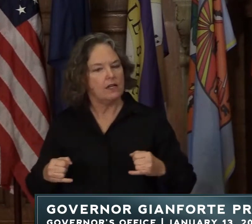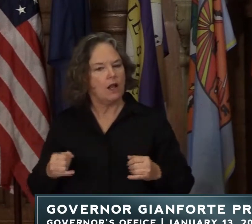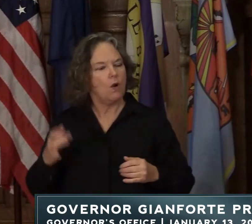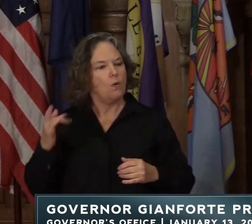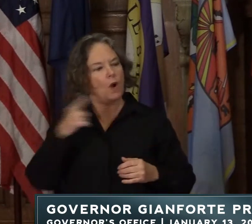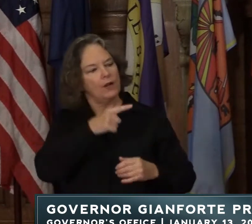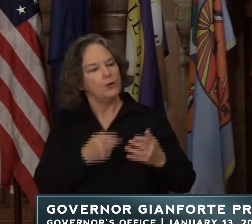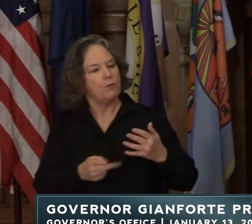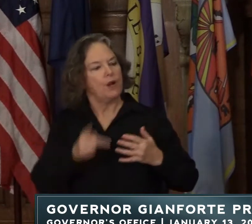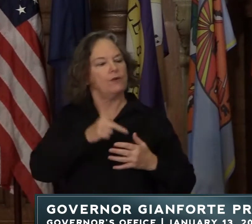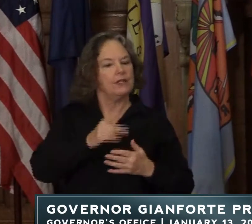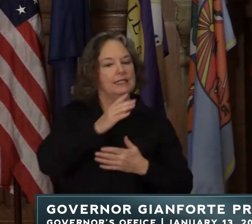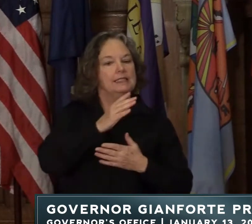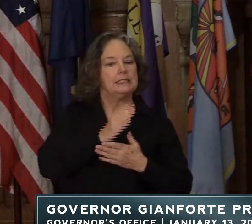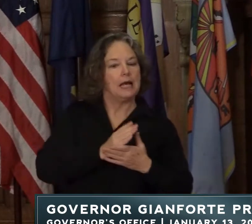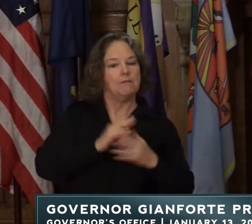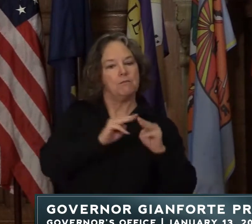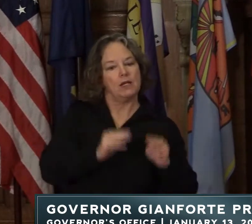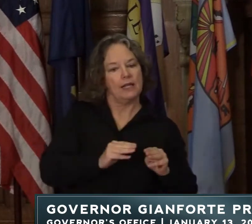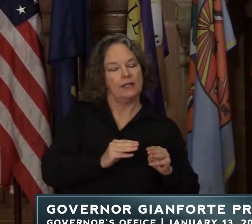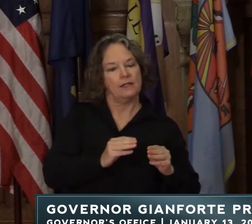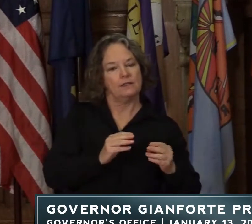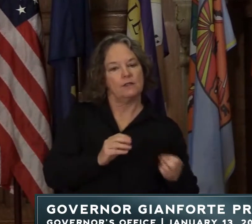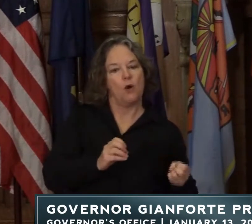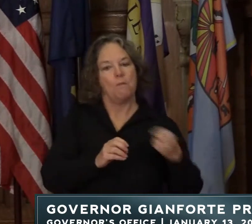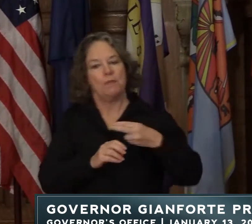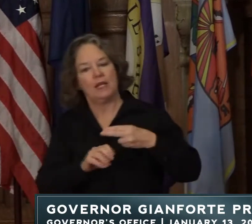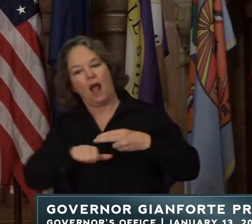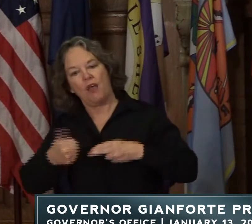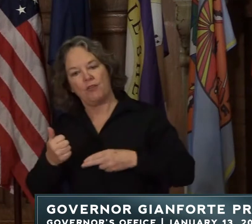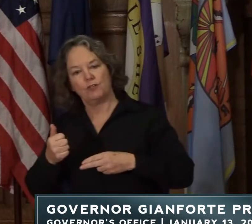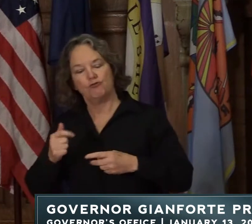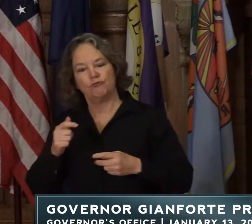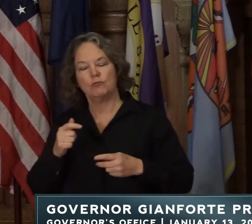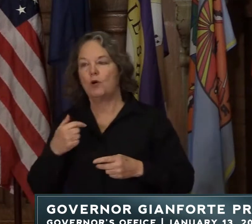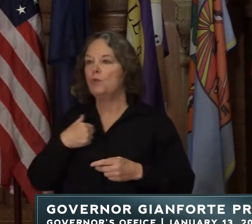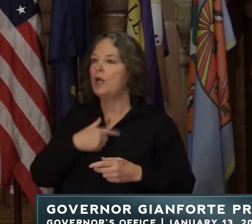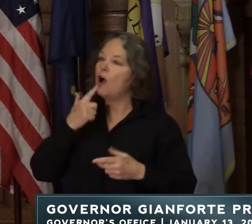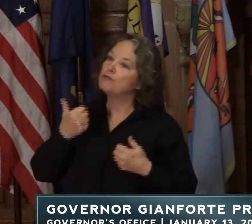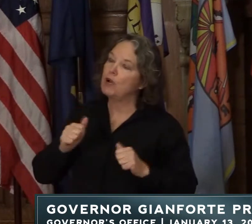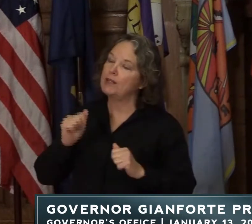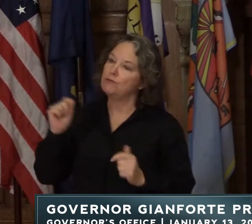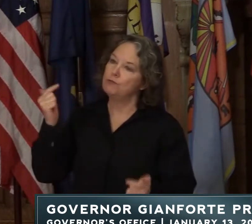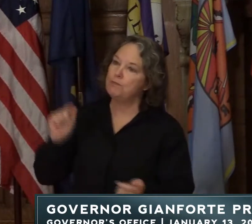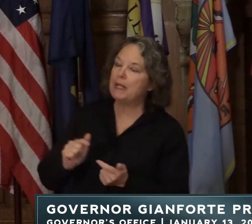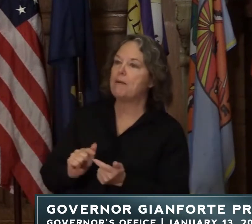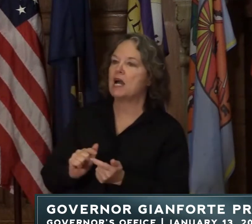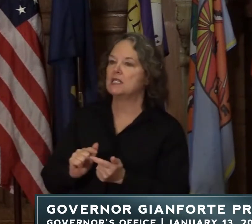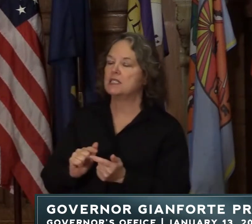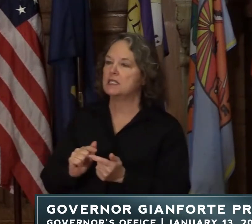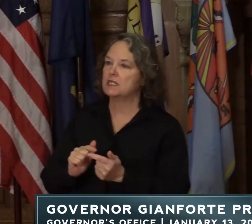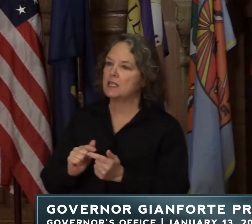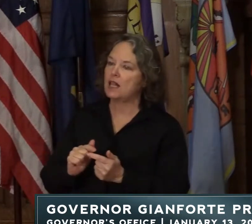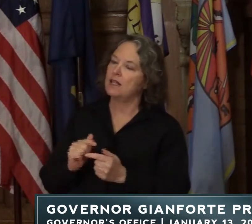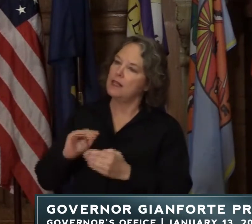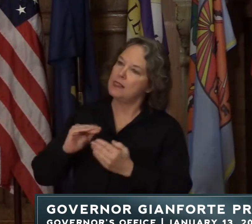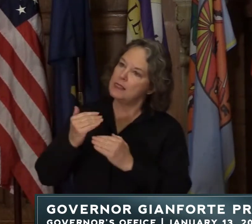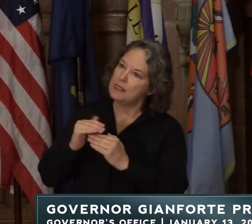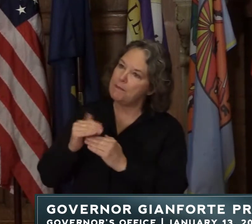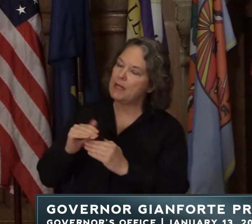who are also considered essential workers? Because we're trying to minimize death. And the reality, these